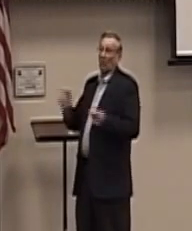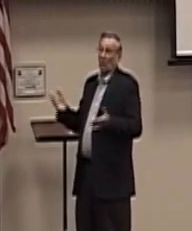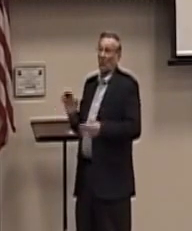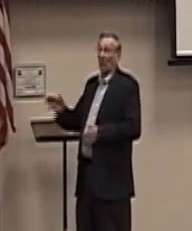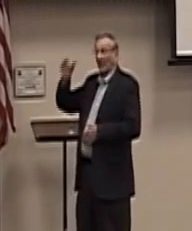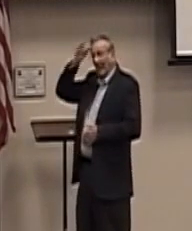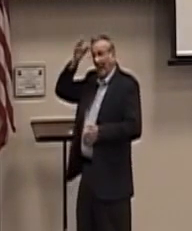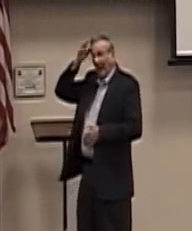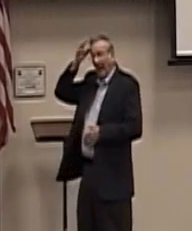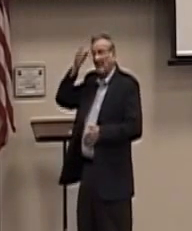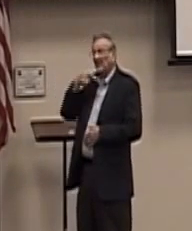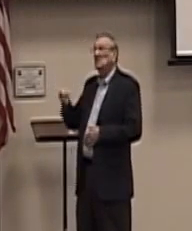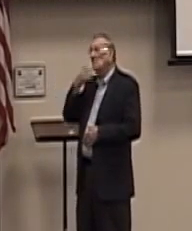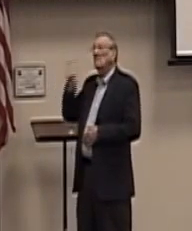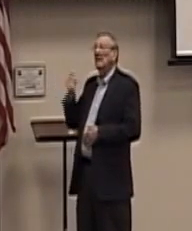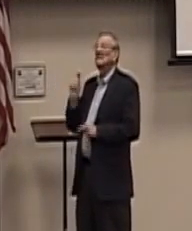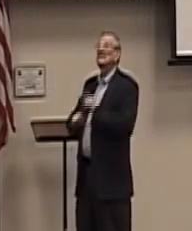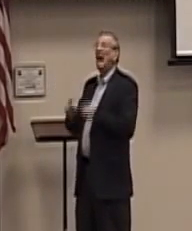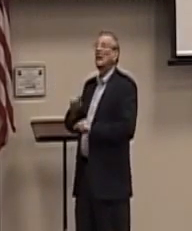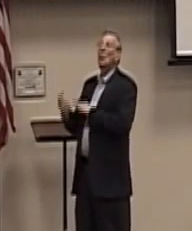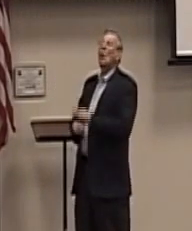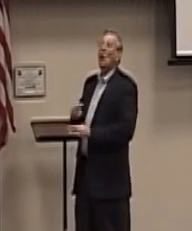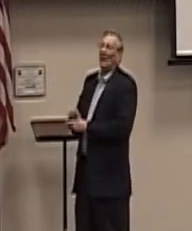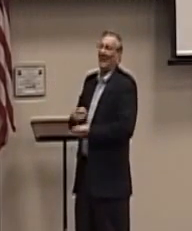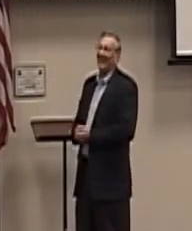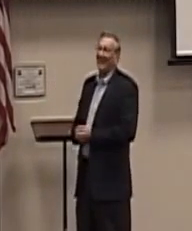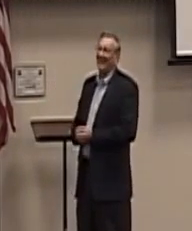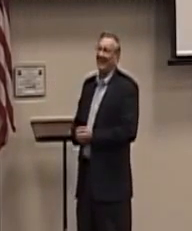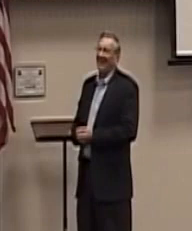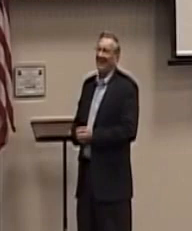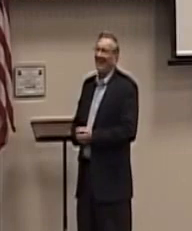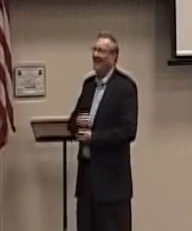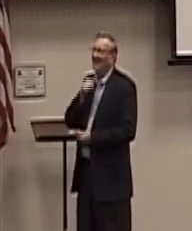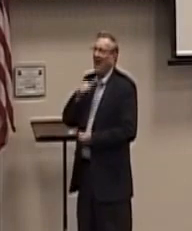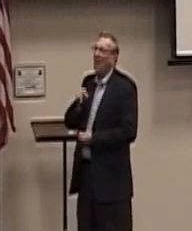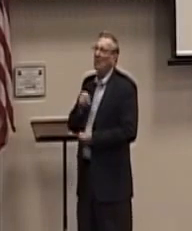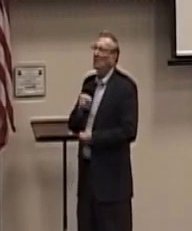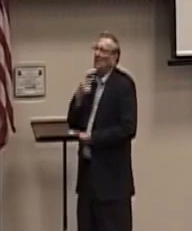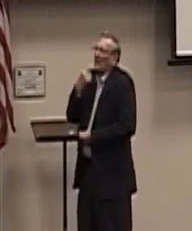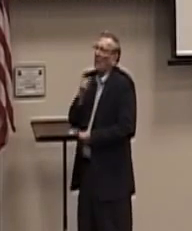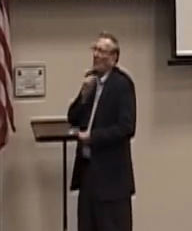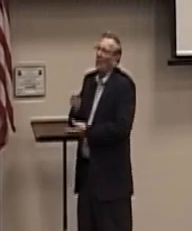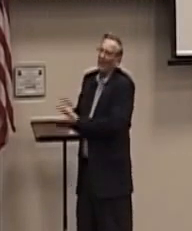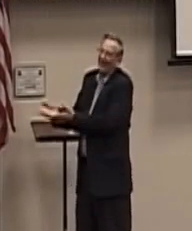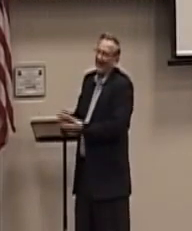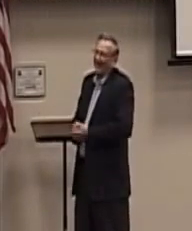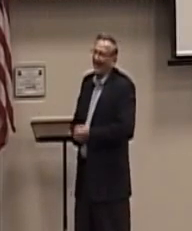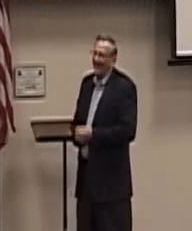dad would say she's the best signer in the world. He's not prejudiced, he's just telling the truth.